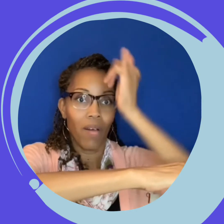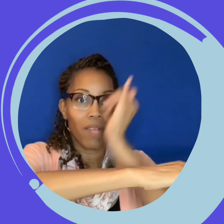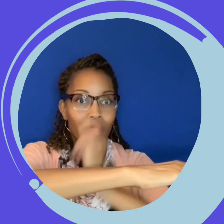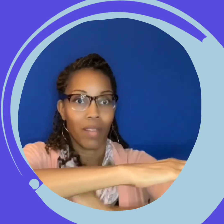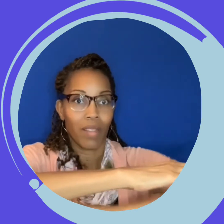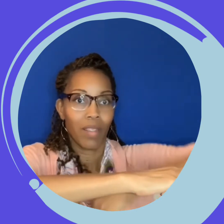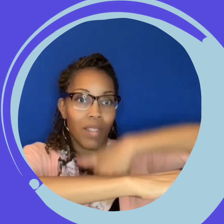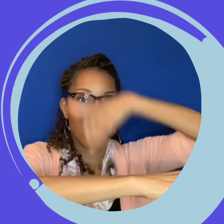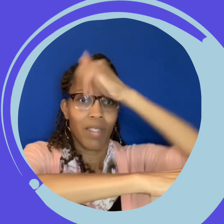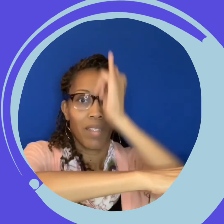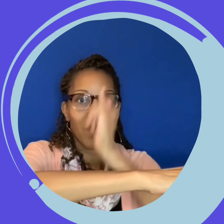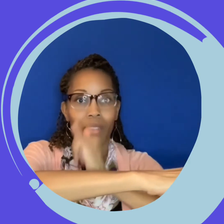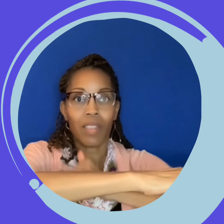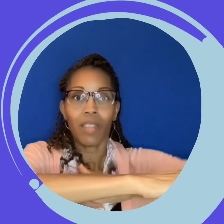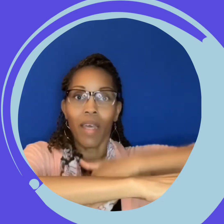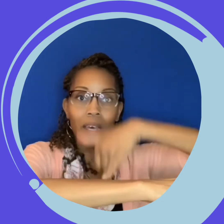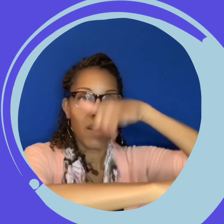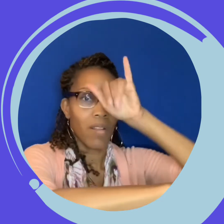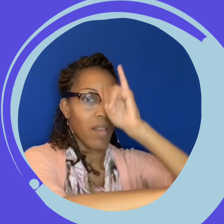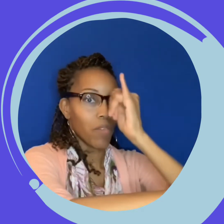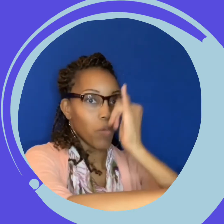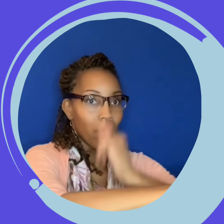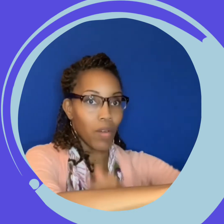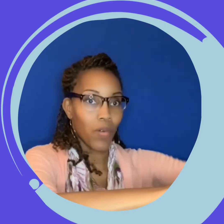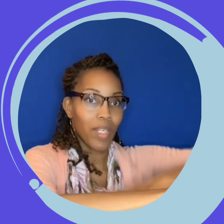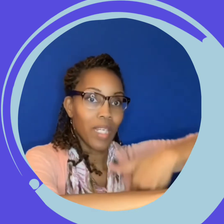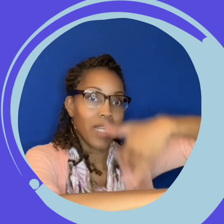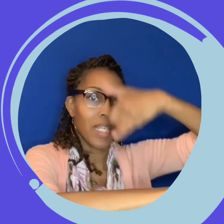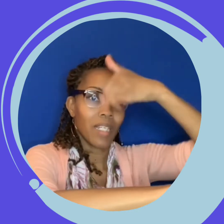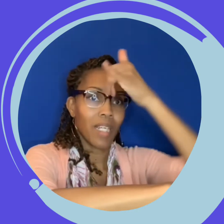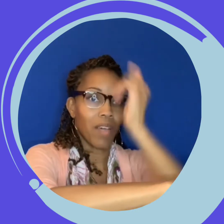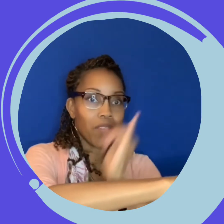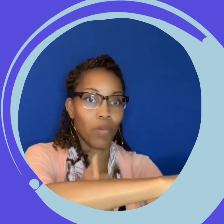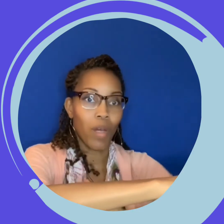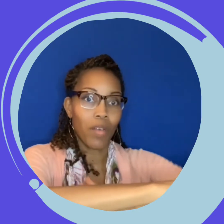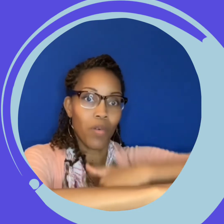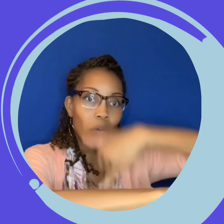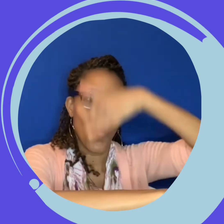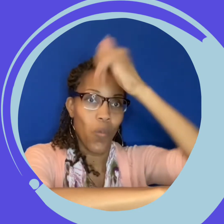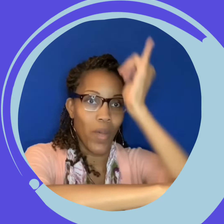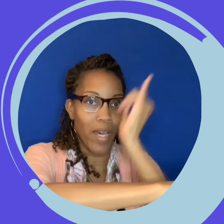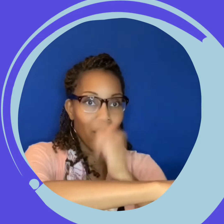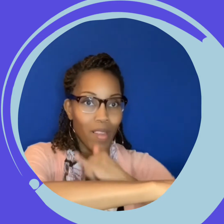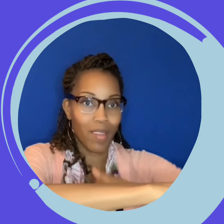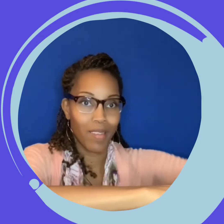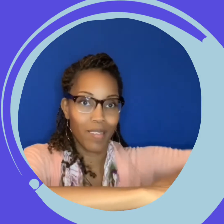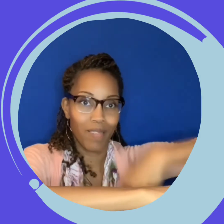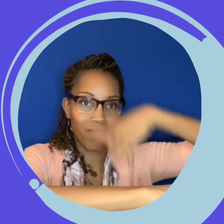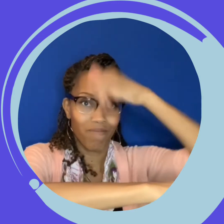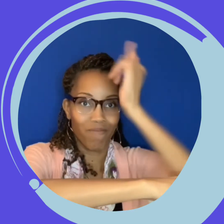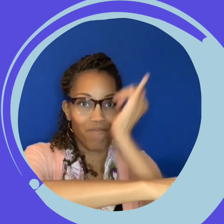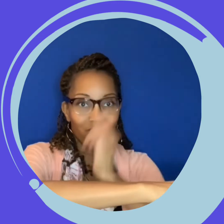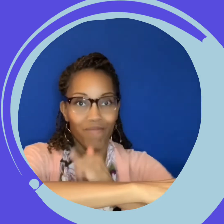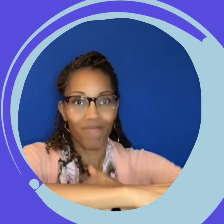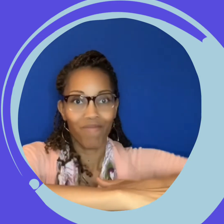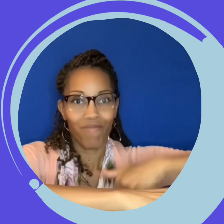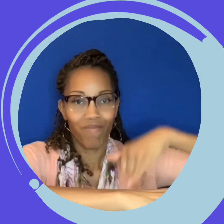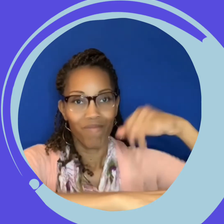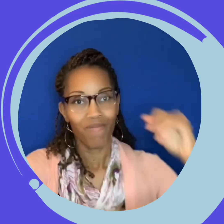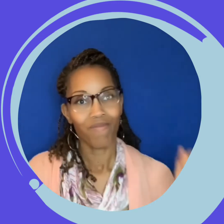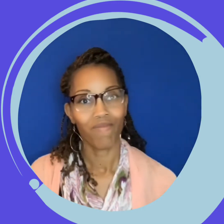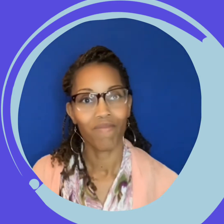Well. Like the tail of the well going in and out of the water. Well.